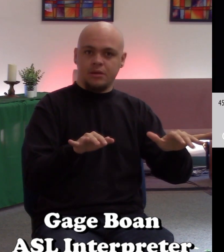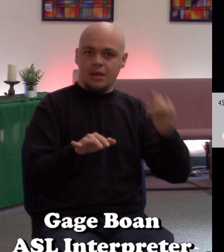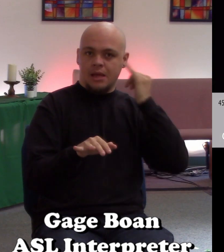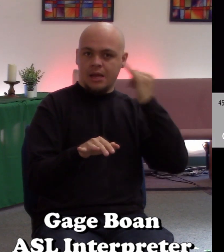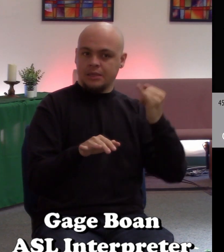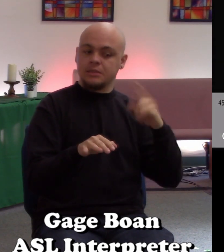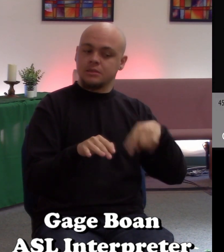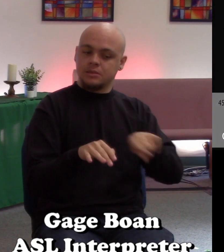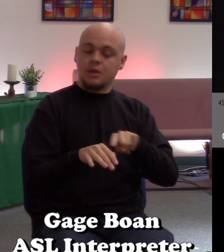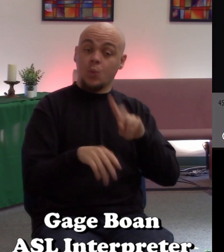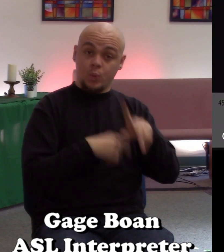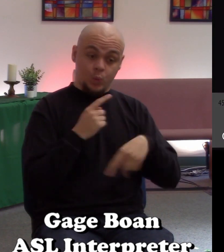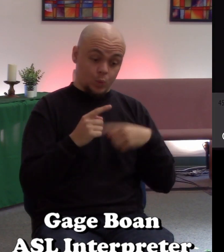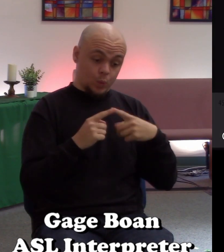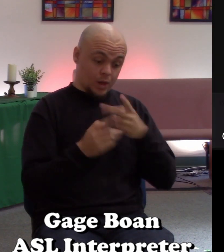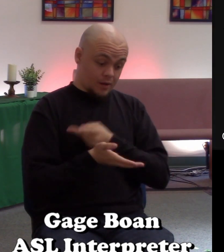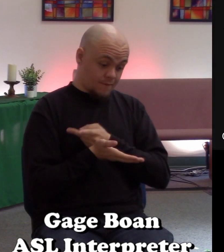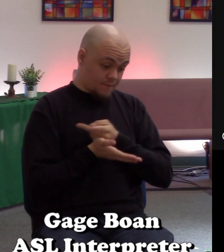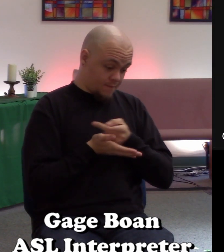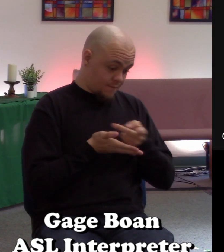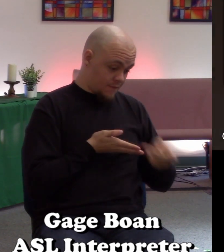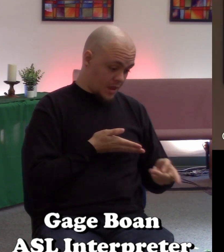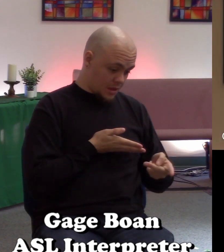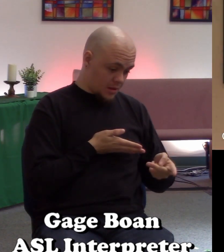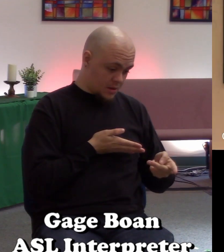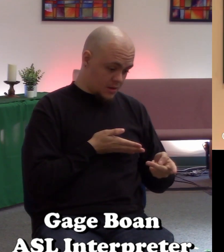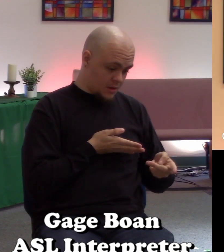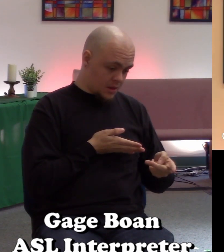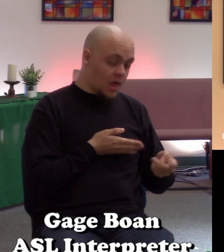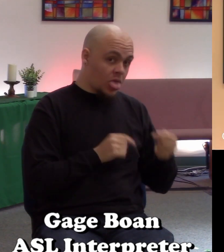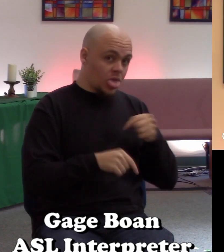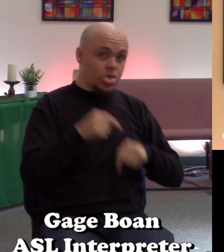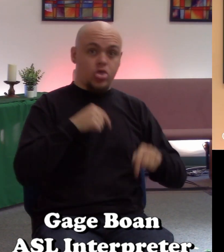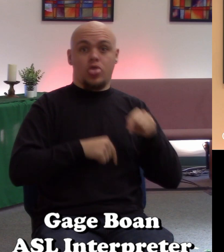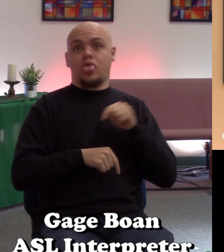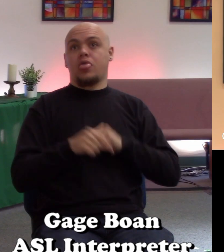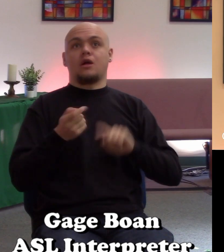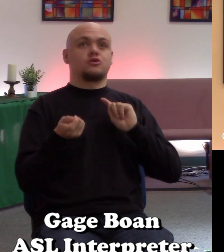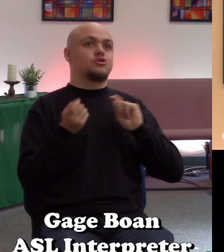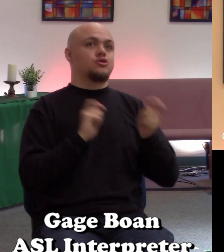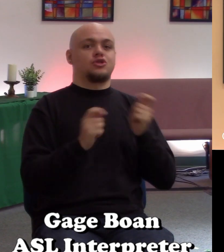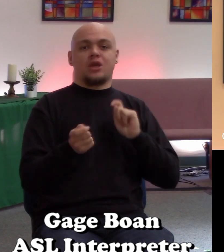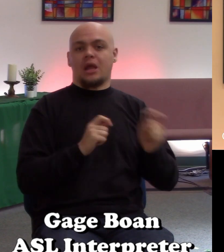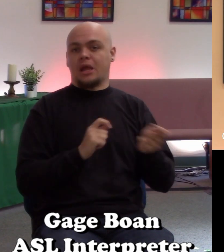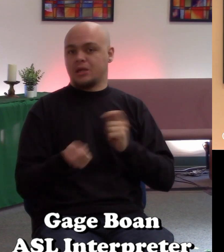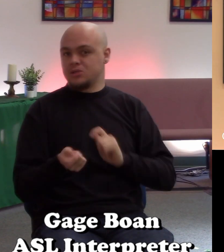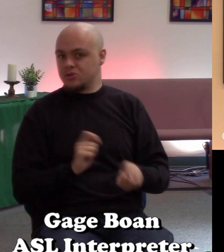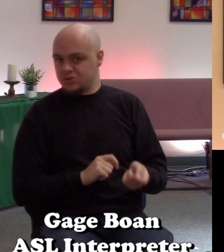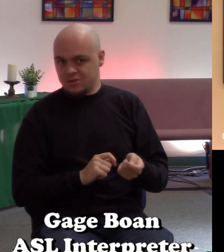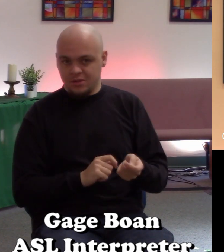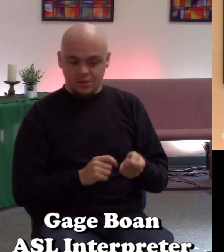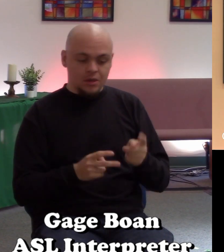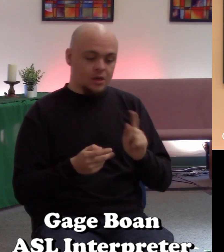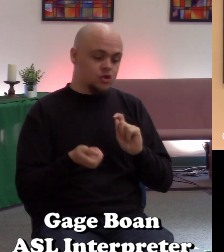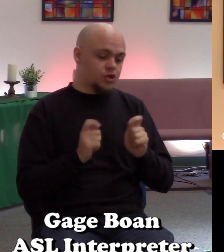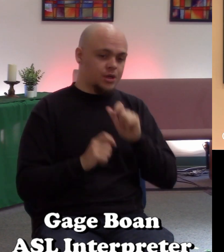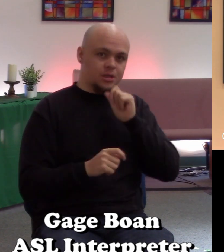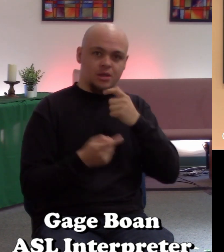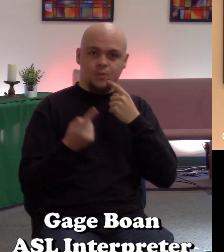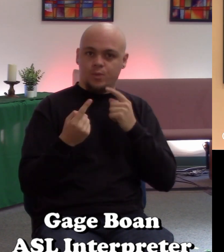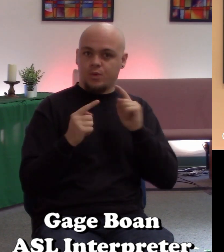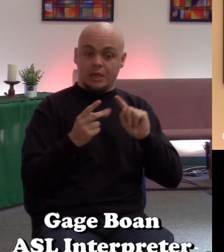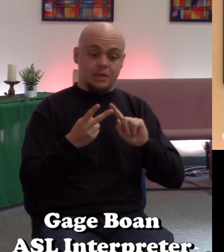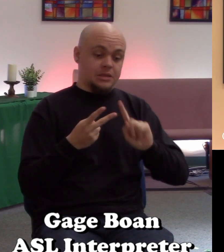him. Because when you fail, you always have to make an excuse or change the date or something like that. He tried changing the date. It didn't